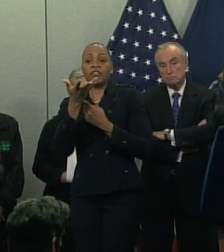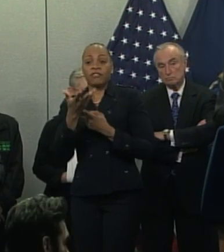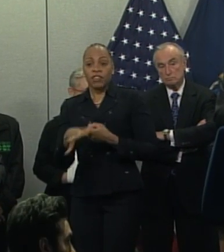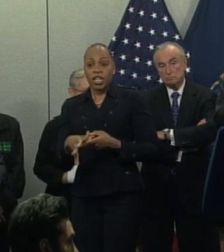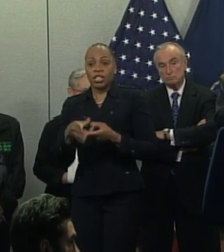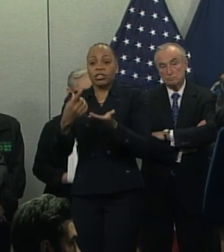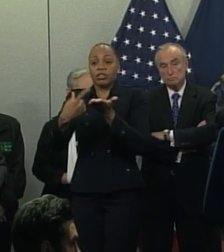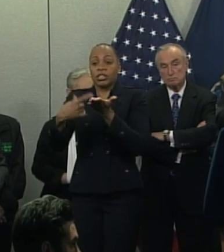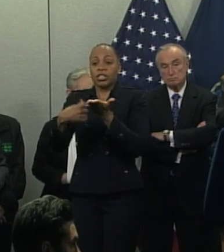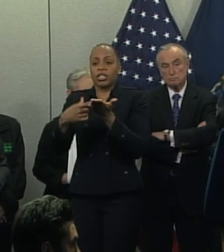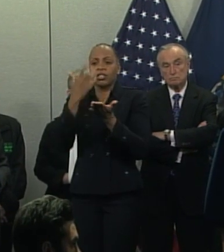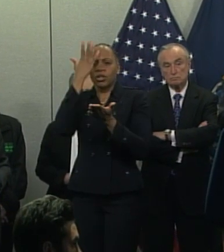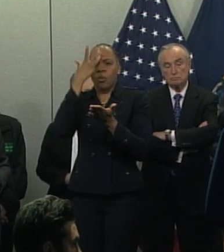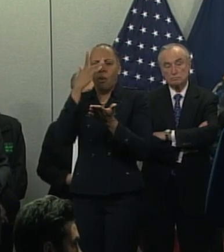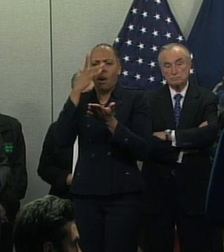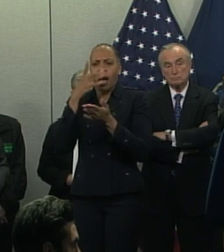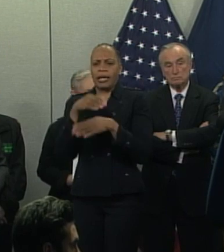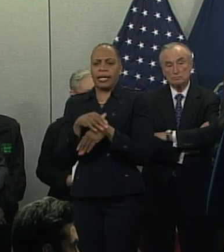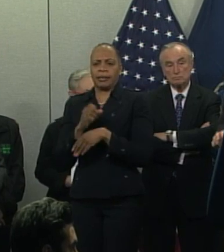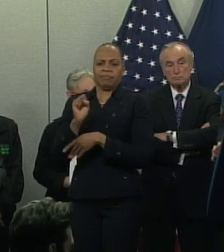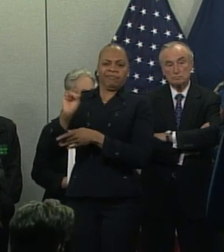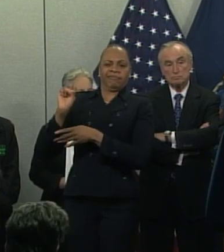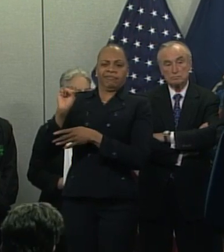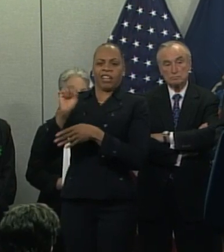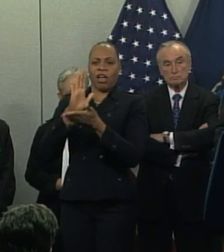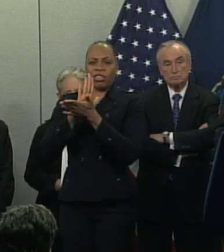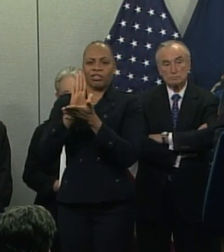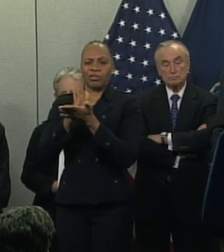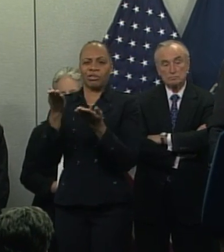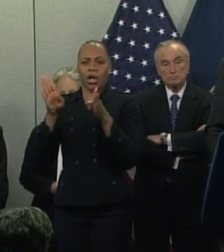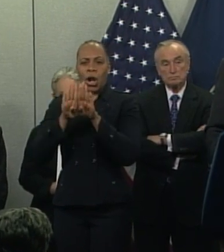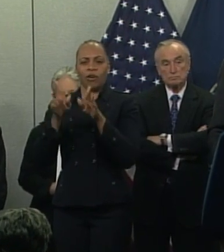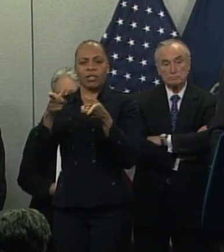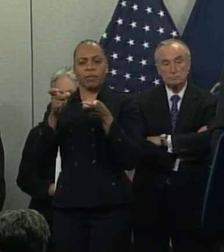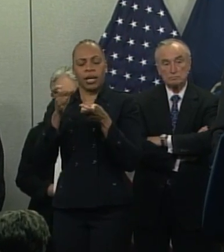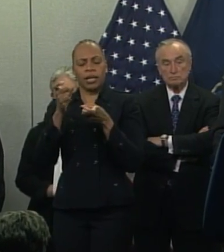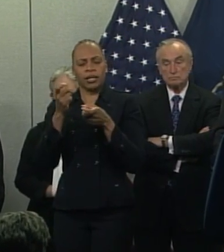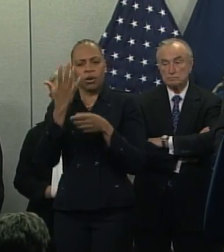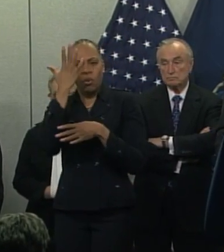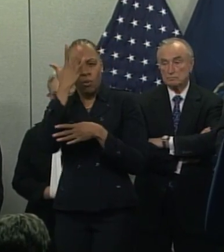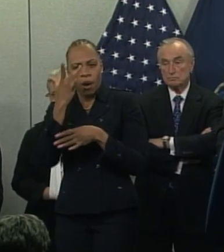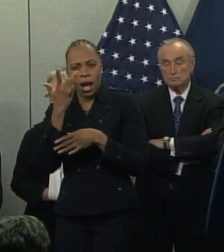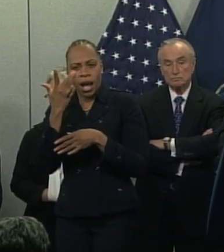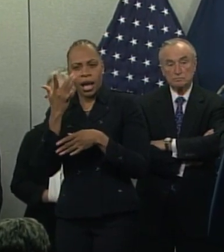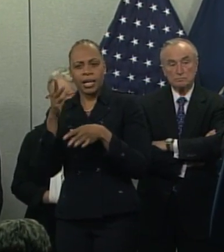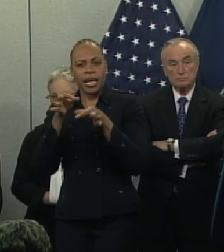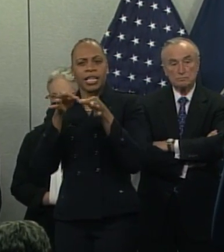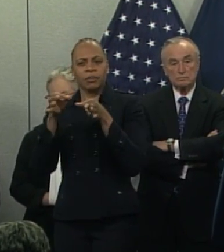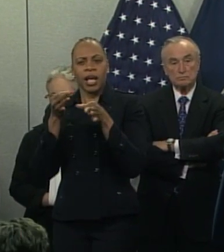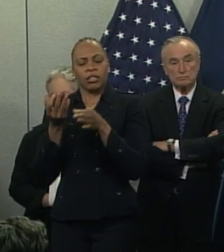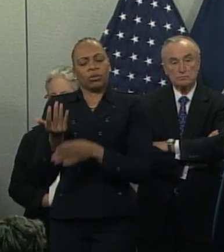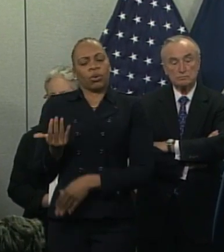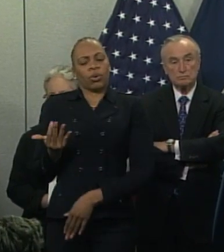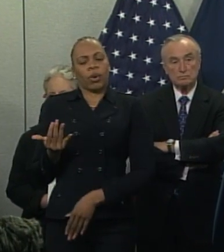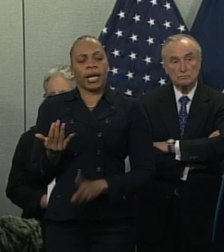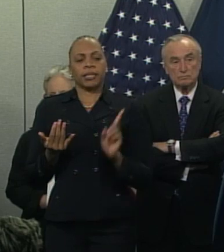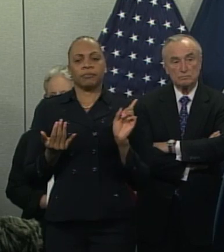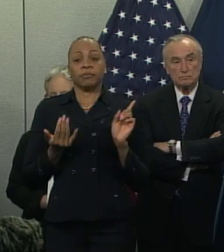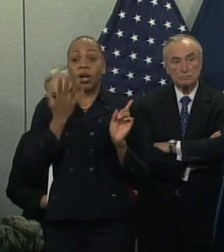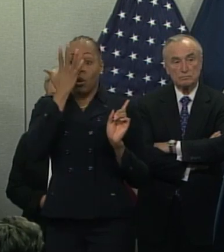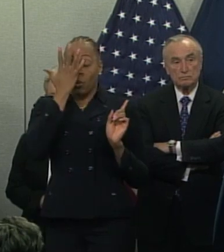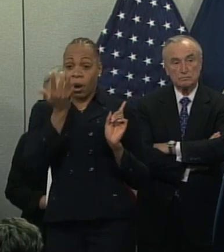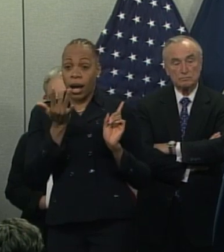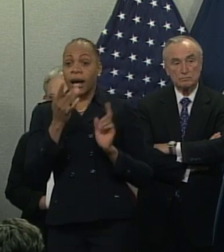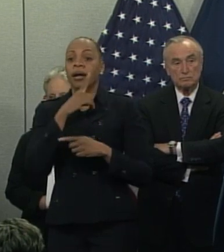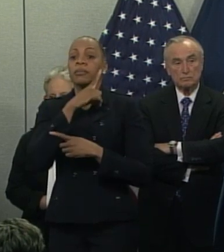delineated here, why the reluctance to just immediately close the schools? I mean, can you explain why you'd want to wait on that? Because we're talking